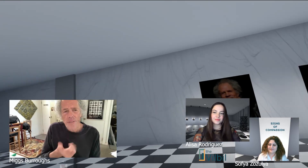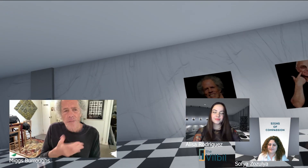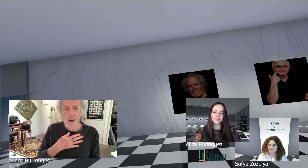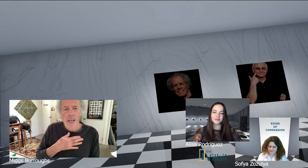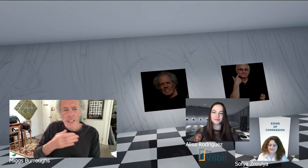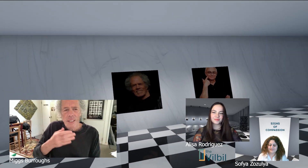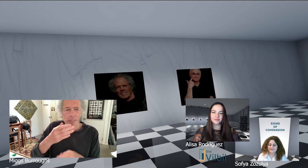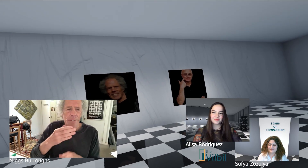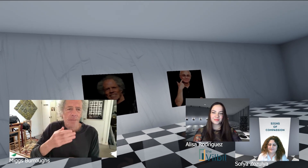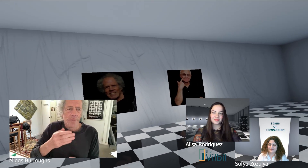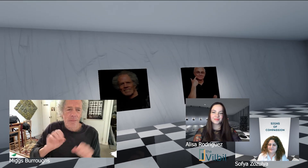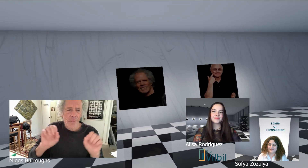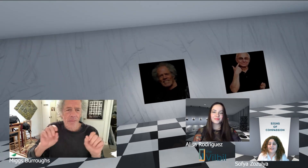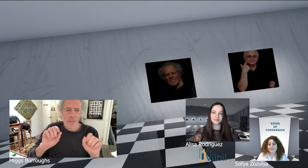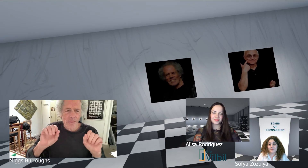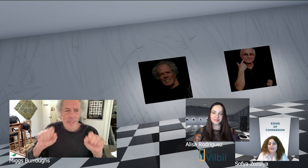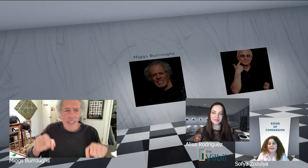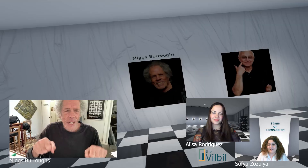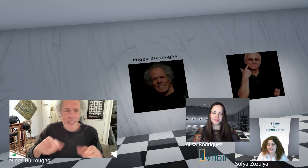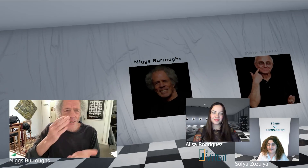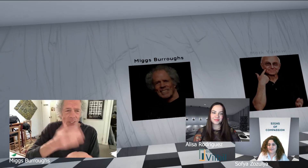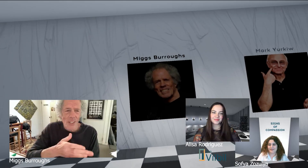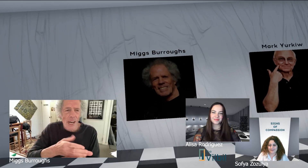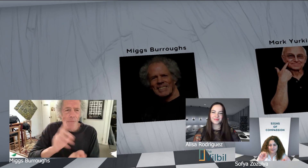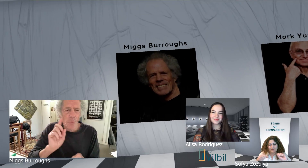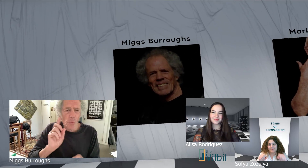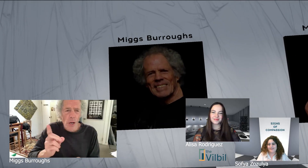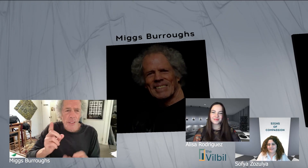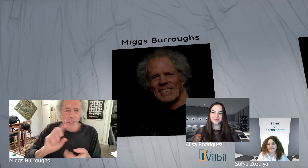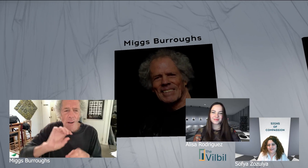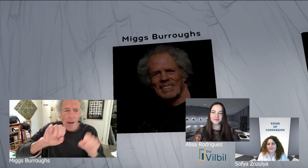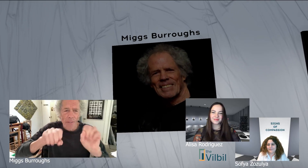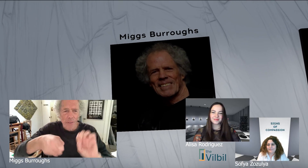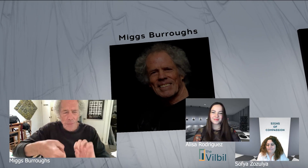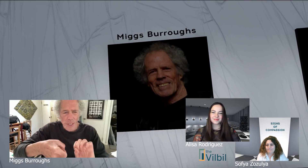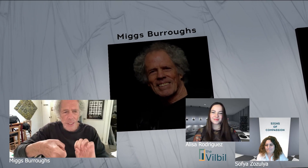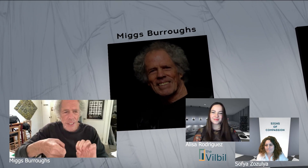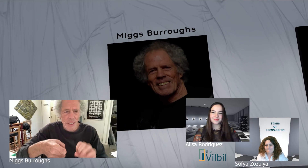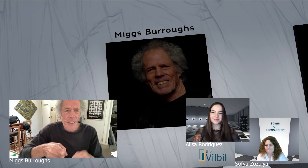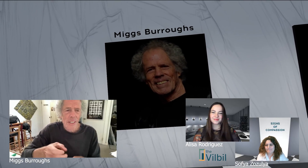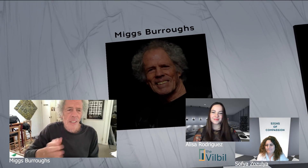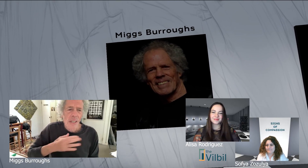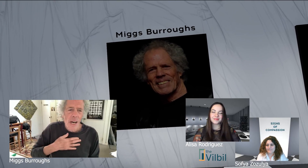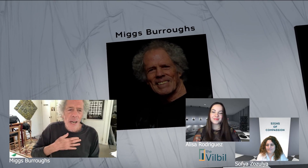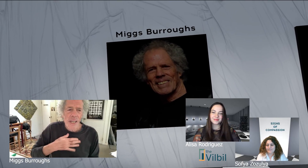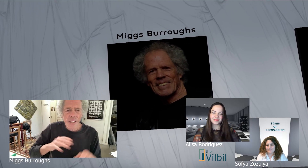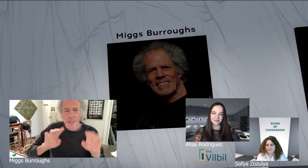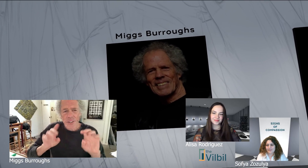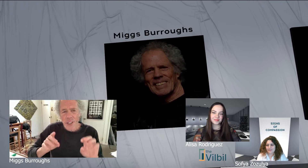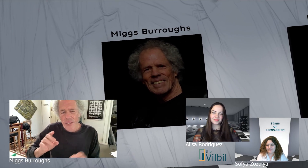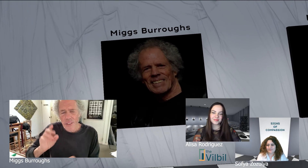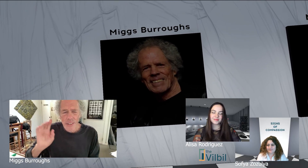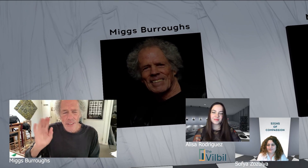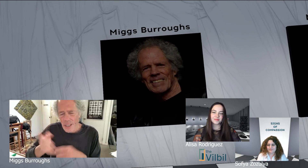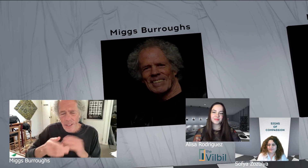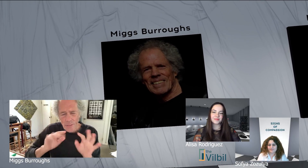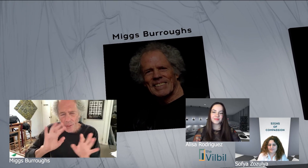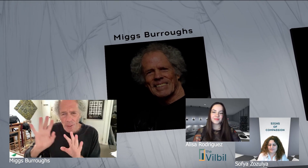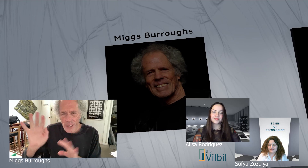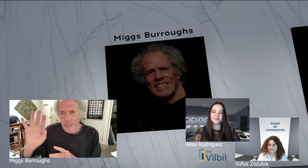if I that's why I asked, because you started, one heart from breaking, I don't know,